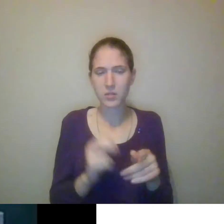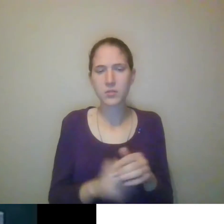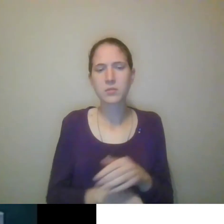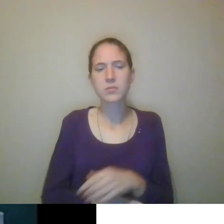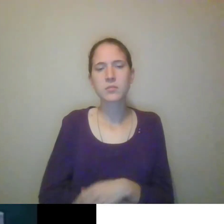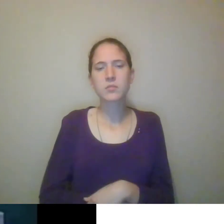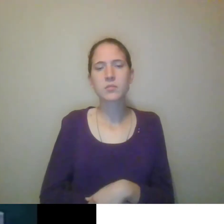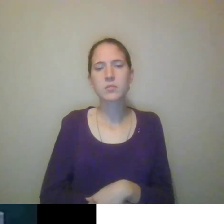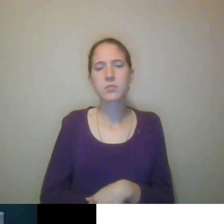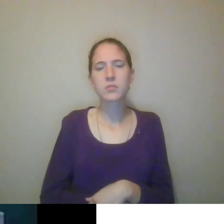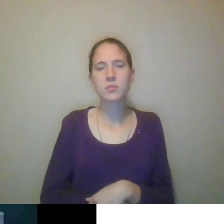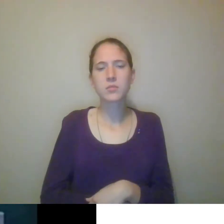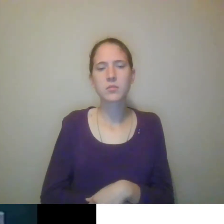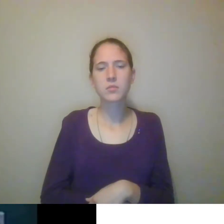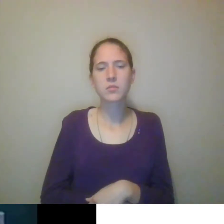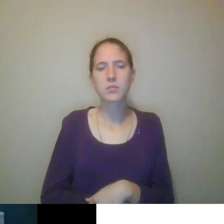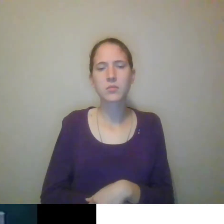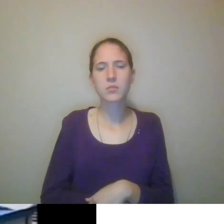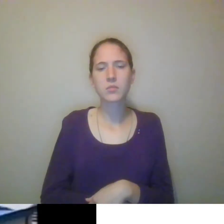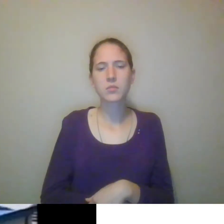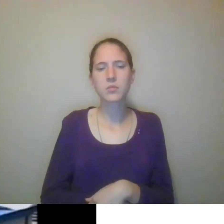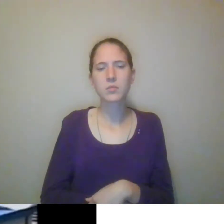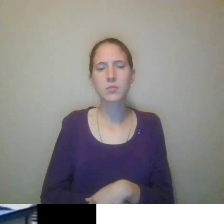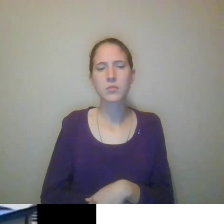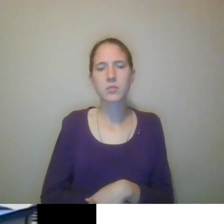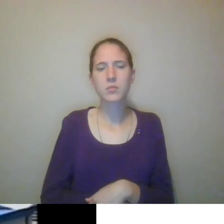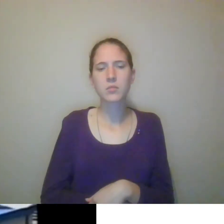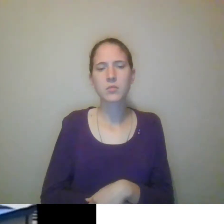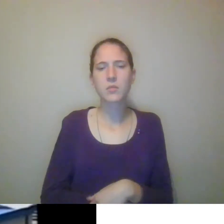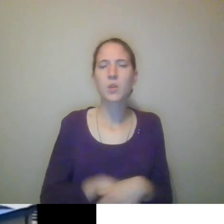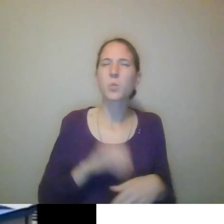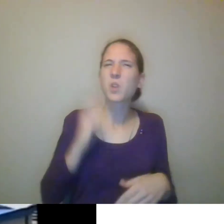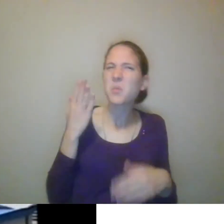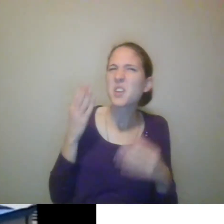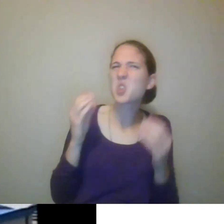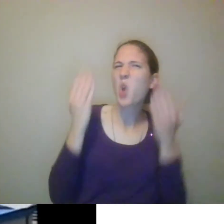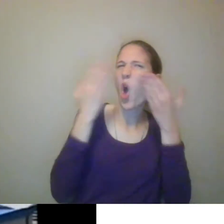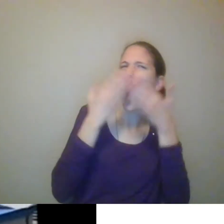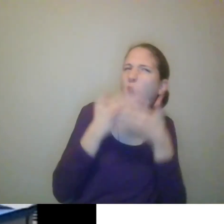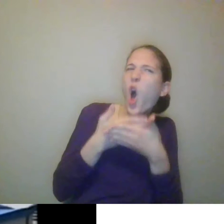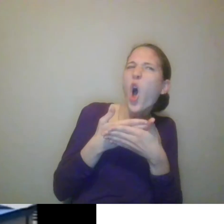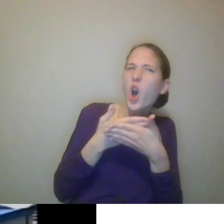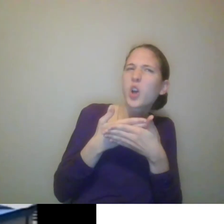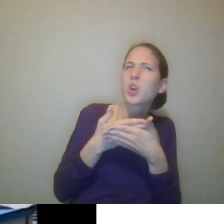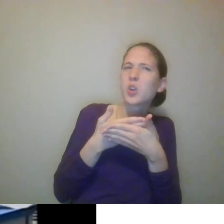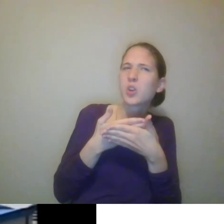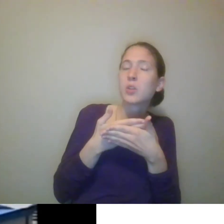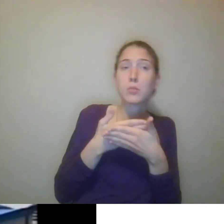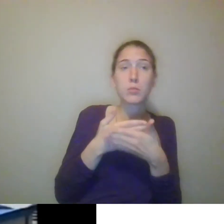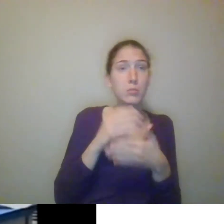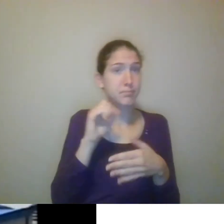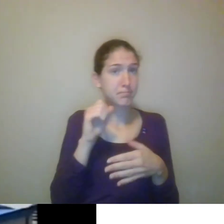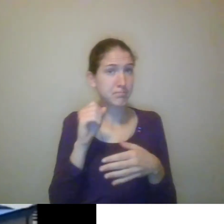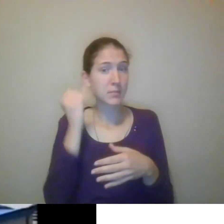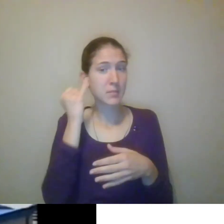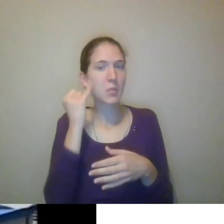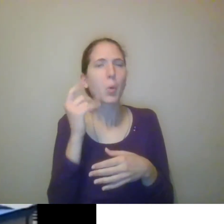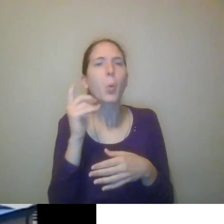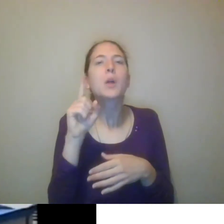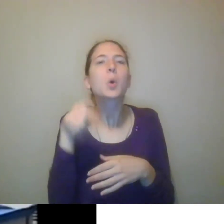Kevin. Well, it's not going to be as, it's going to be darker than The color would be